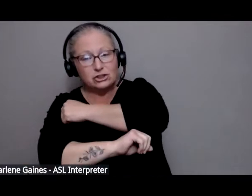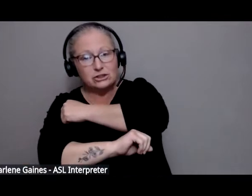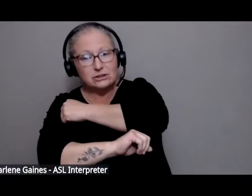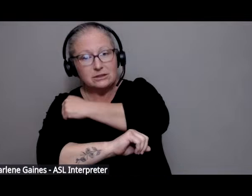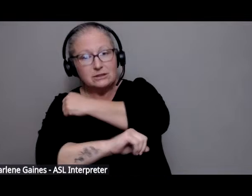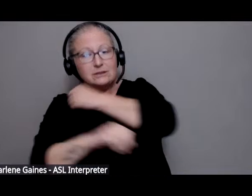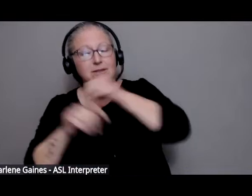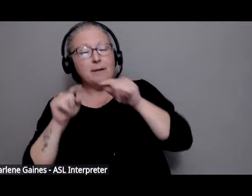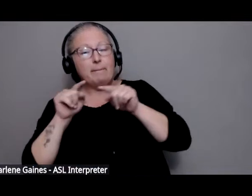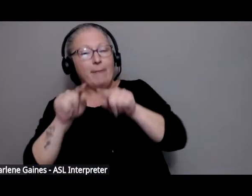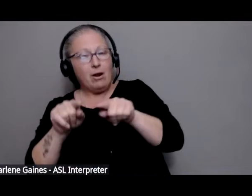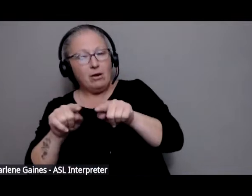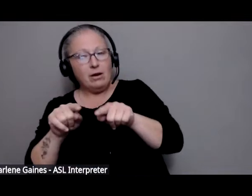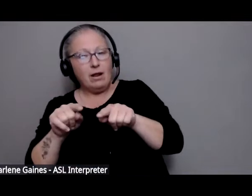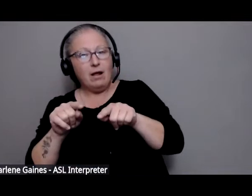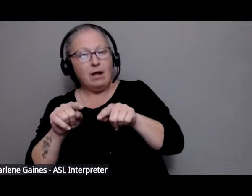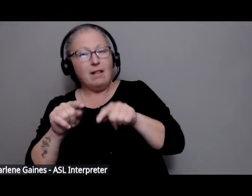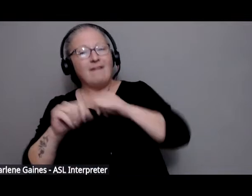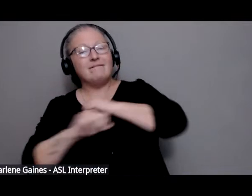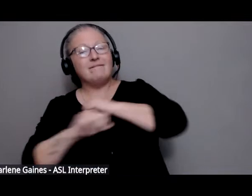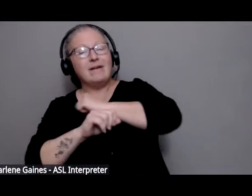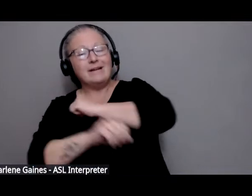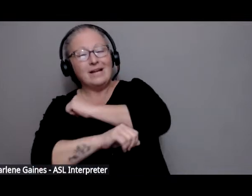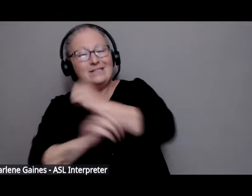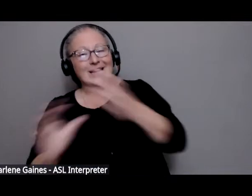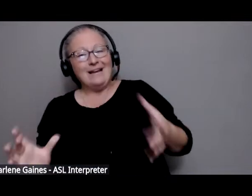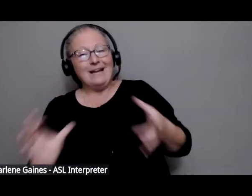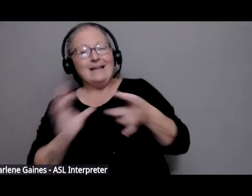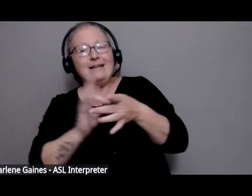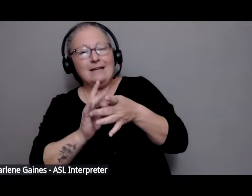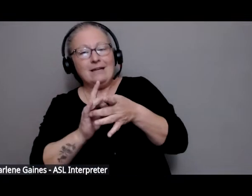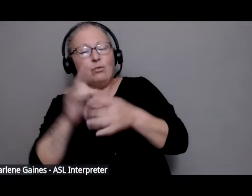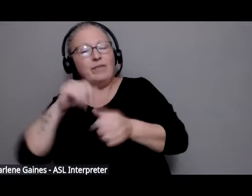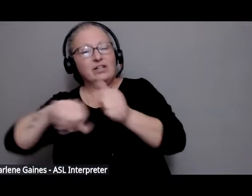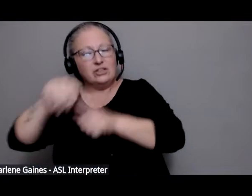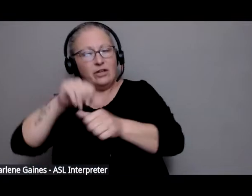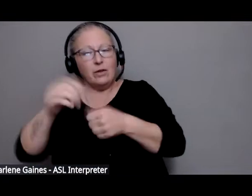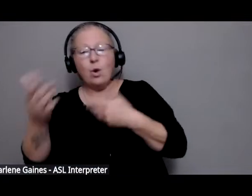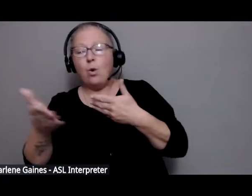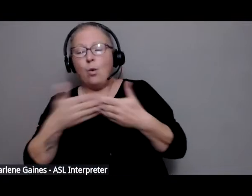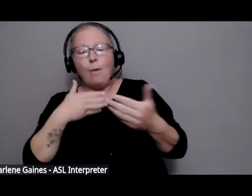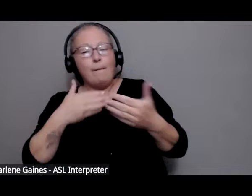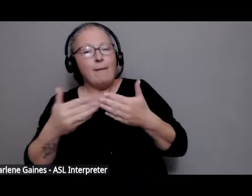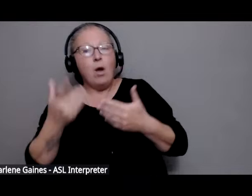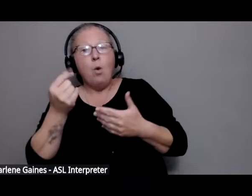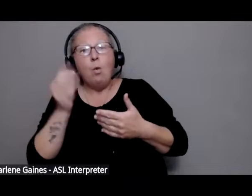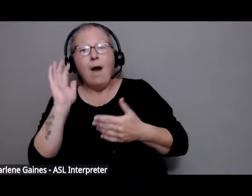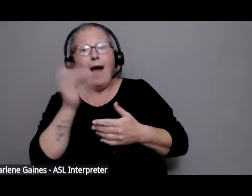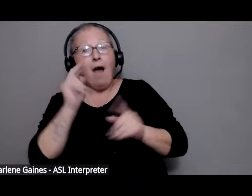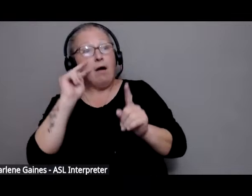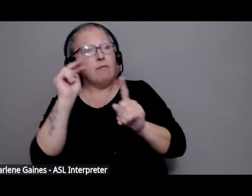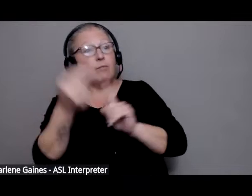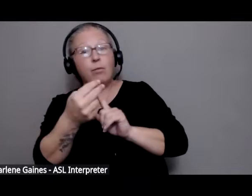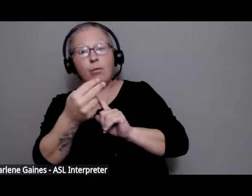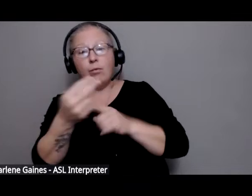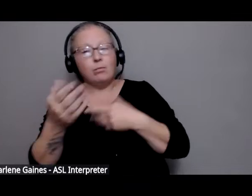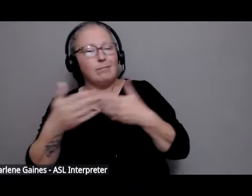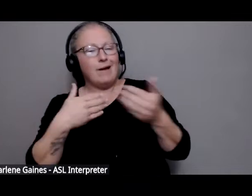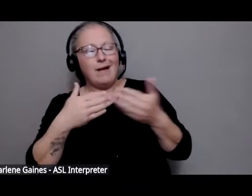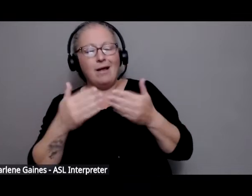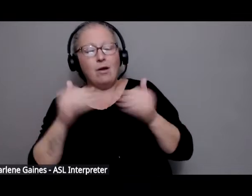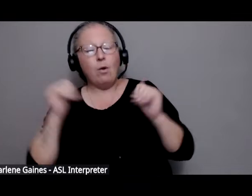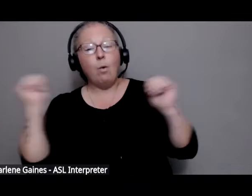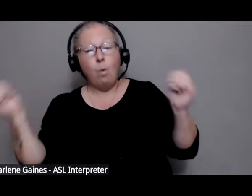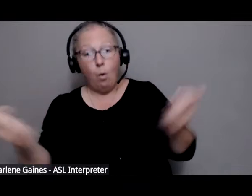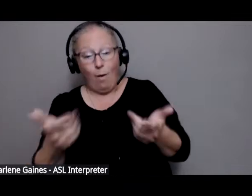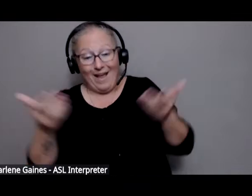a foundational connection with one another. And that is, it doesn't matter what our points of view are, we're all here in